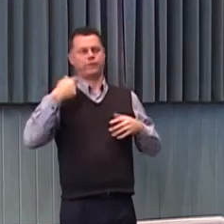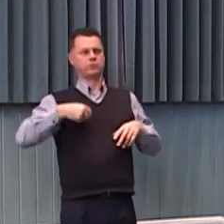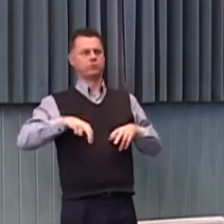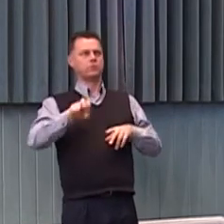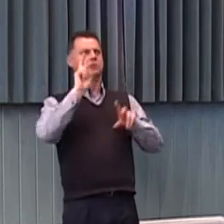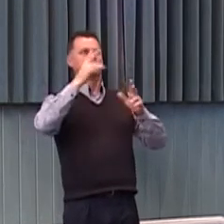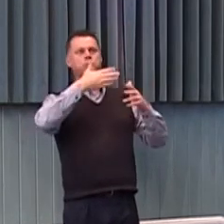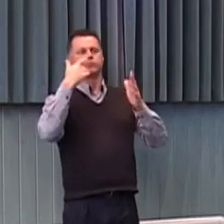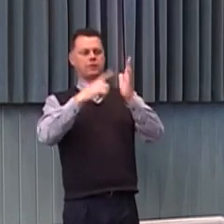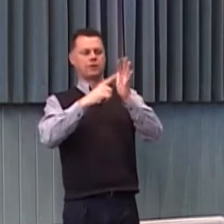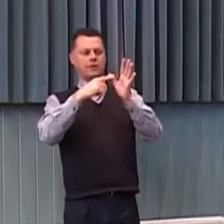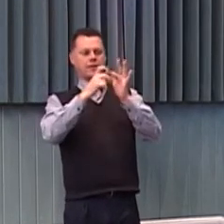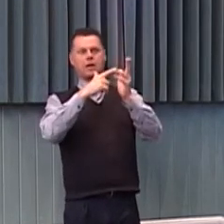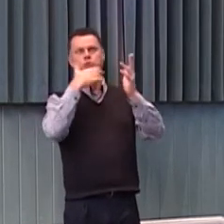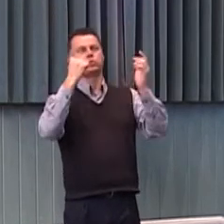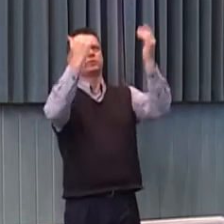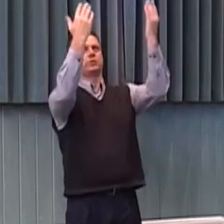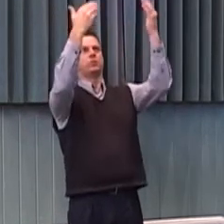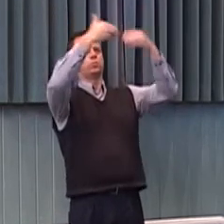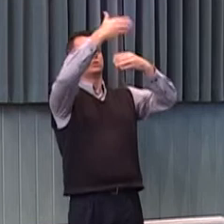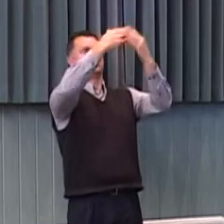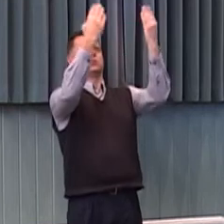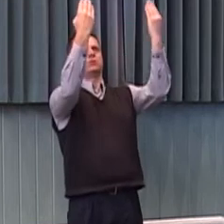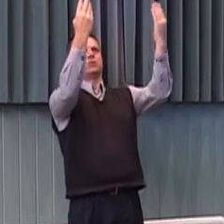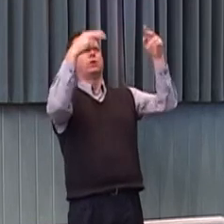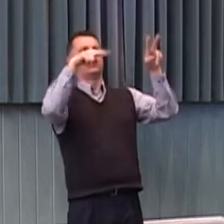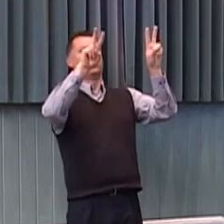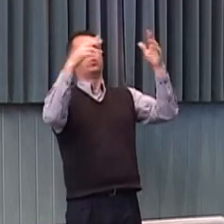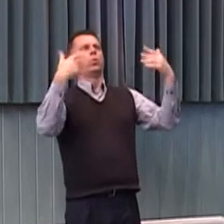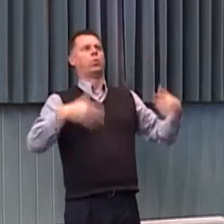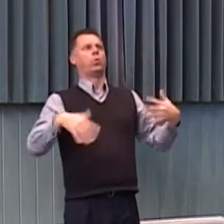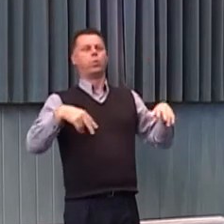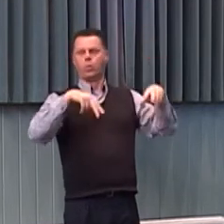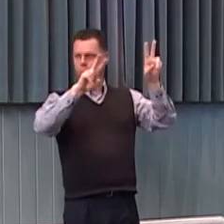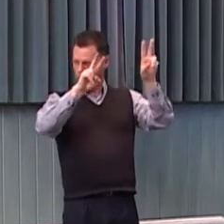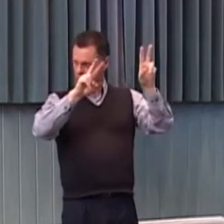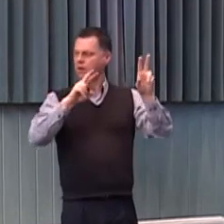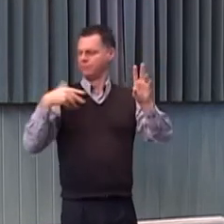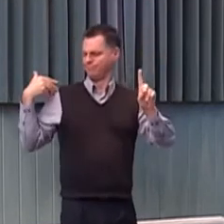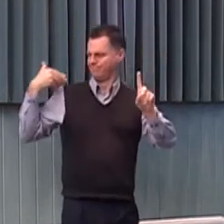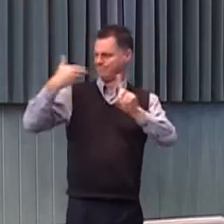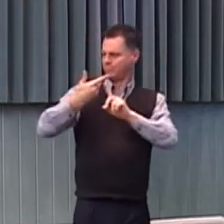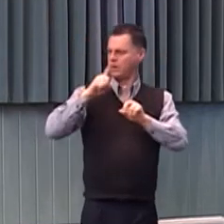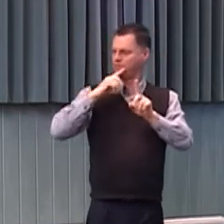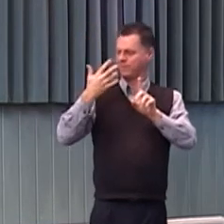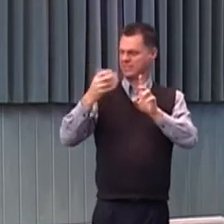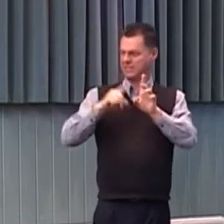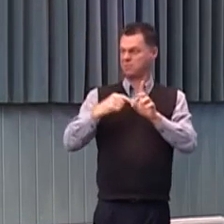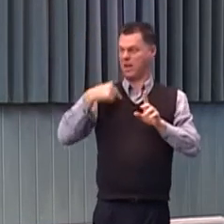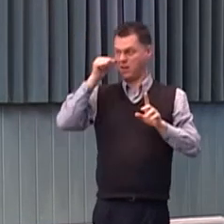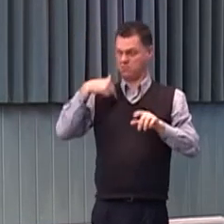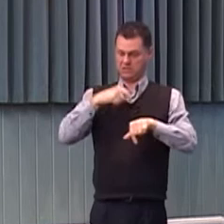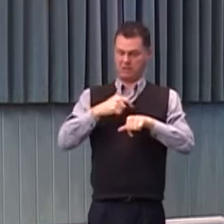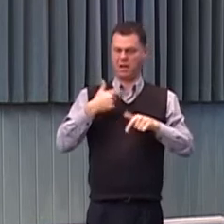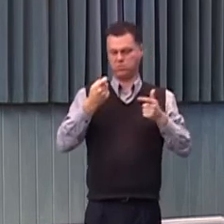But as I said, where are we going? 150 years? I'm not sure. But what we need to do is ensure this building is here well after we have gone.